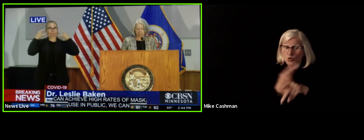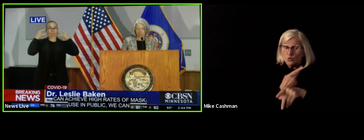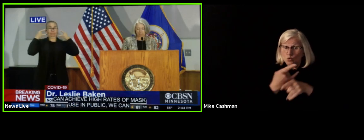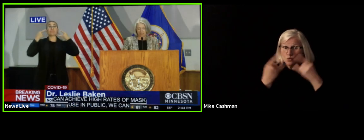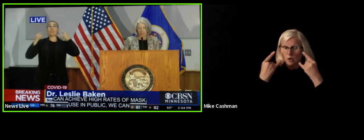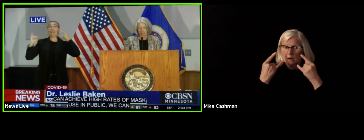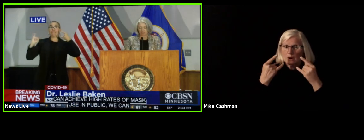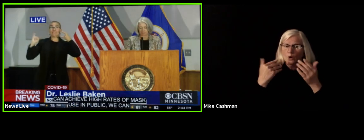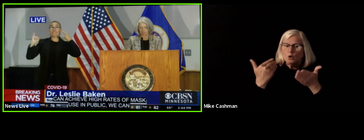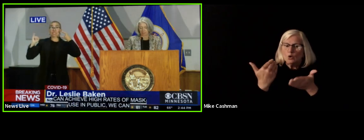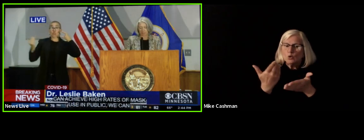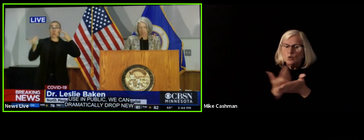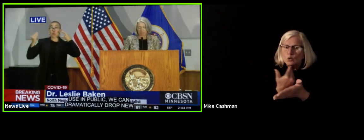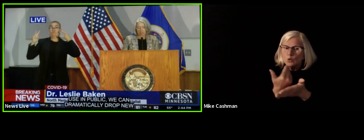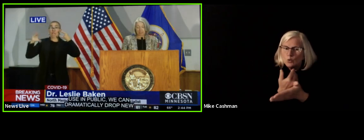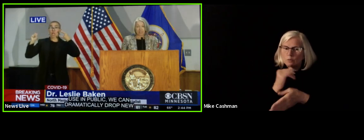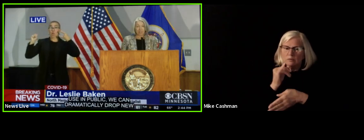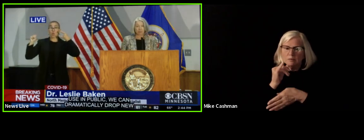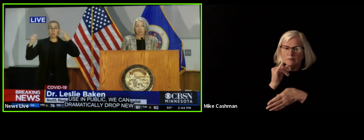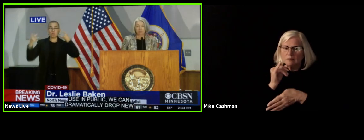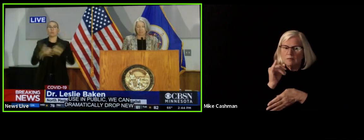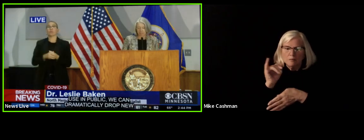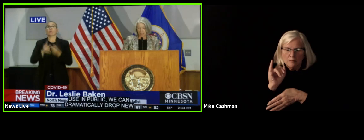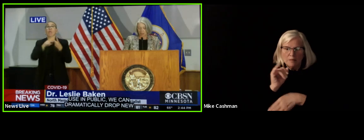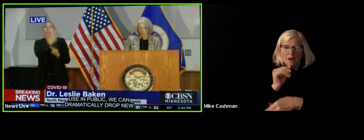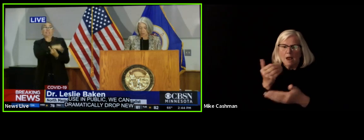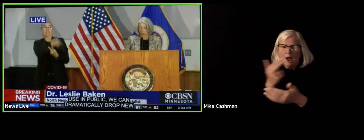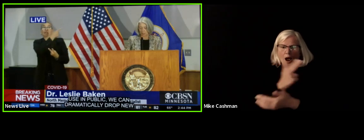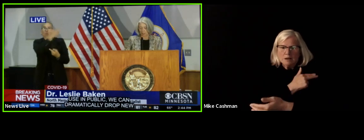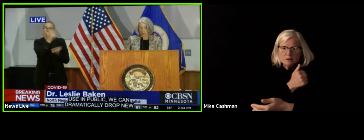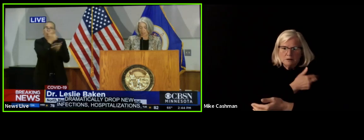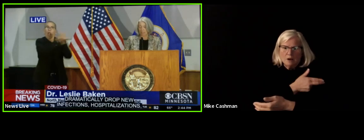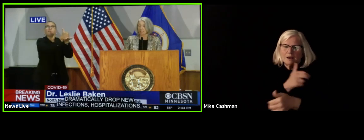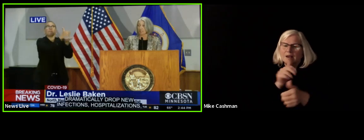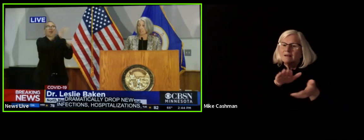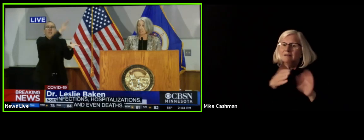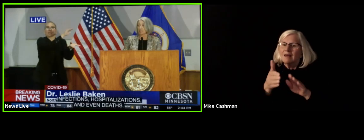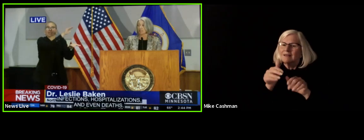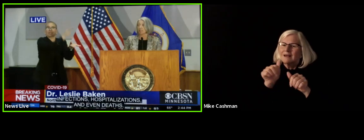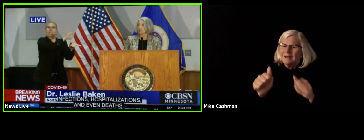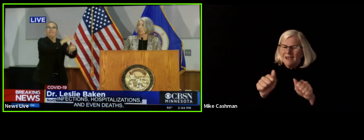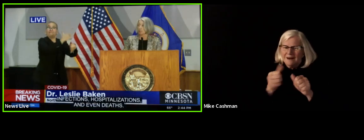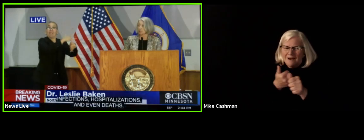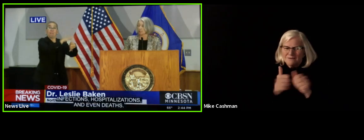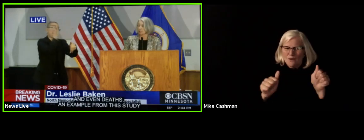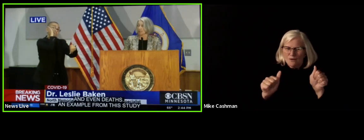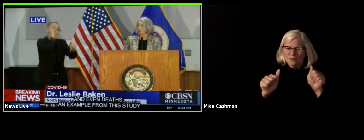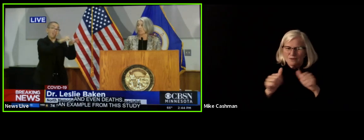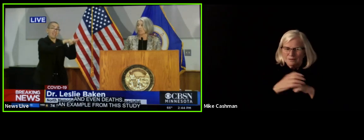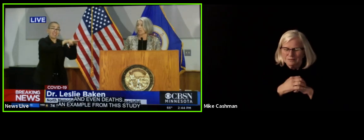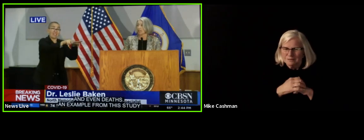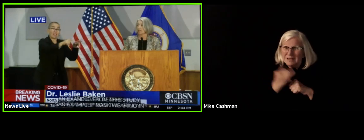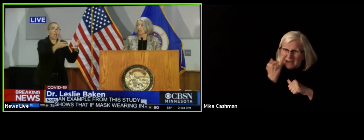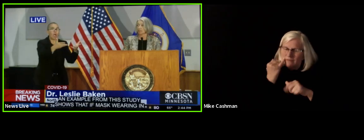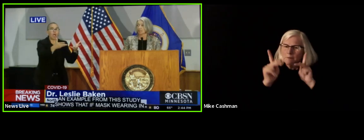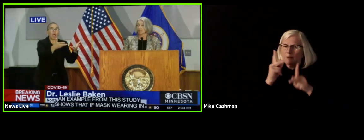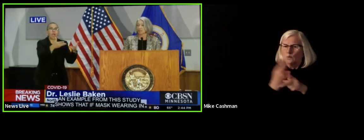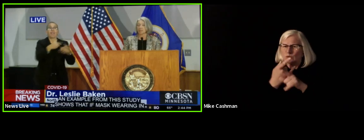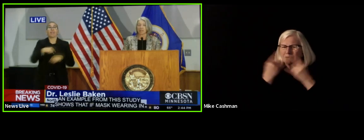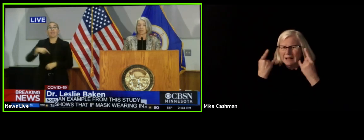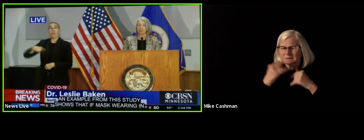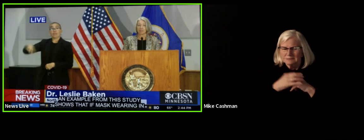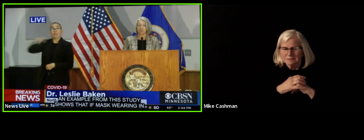even deaths. An example from this study shows that if mask in public is adopted by 95%